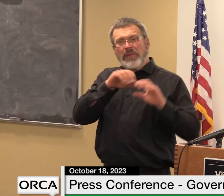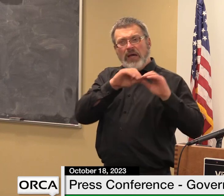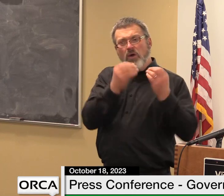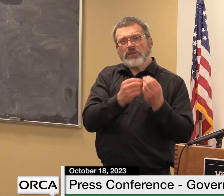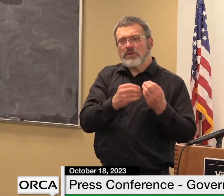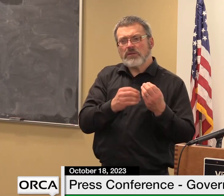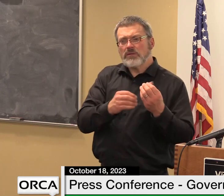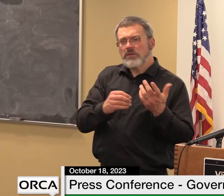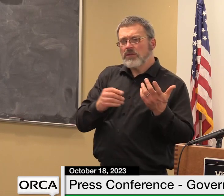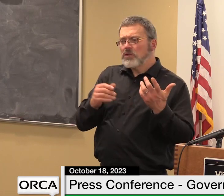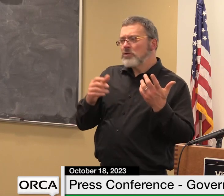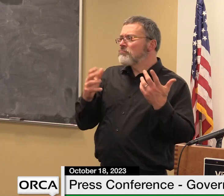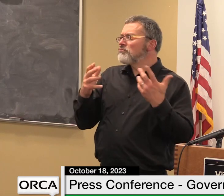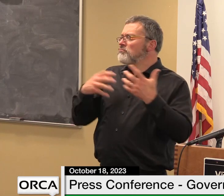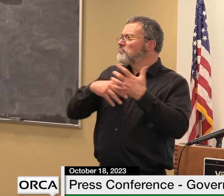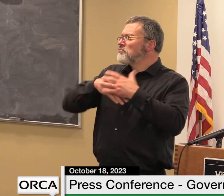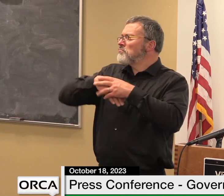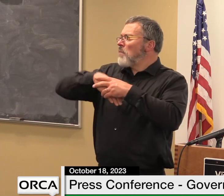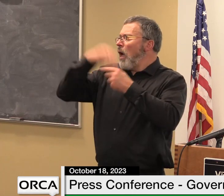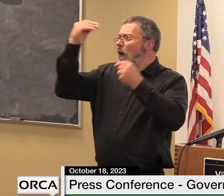attack on Israel either.